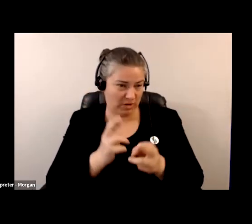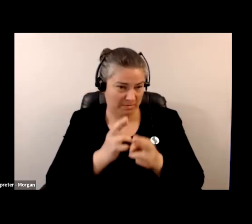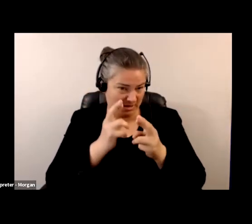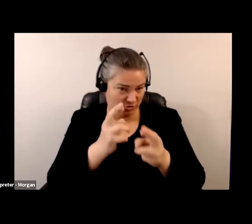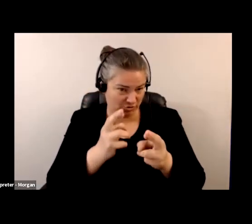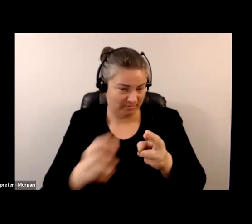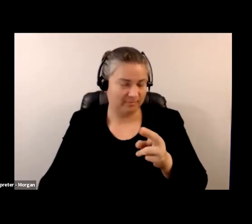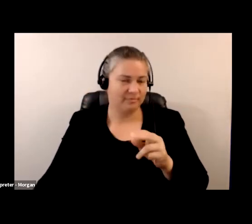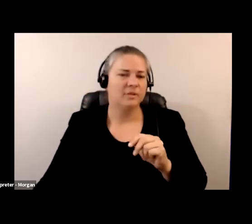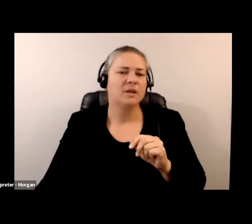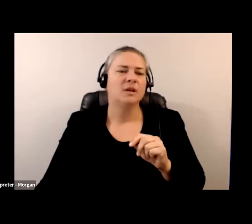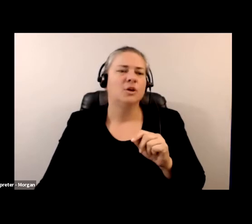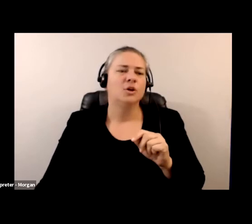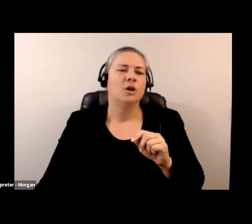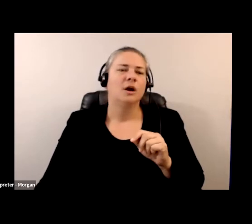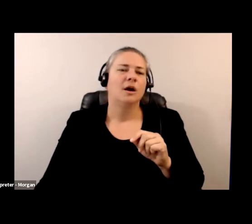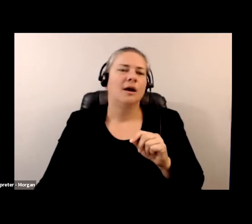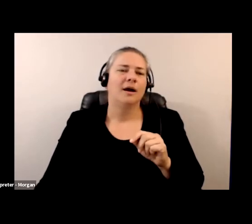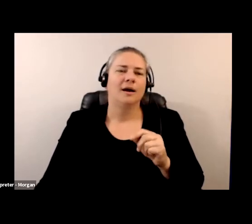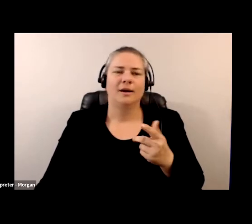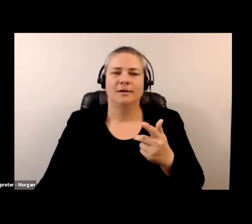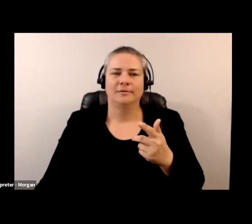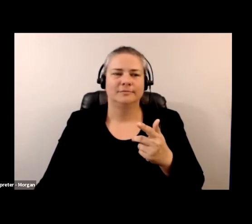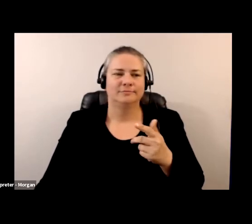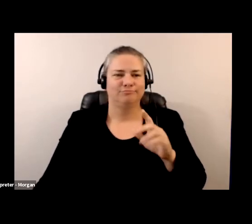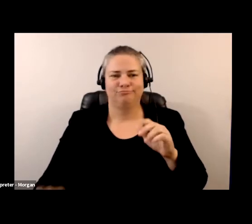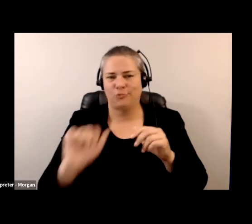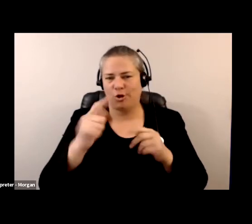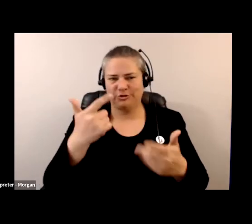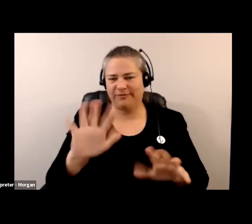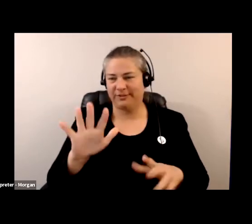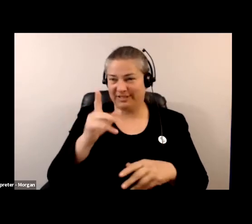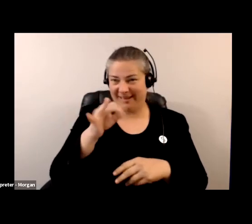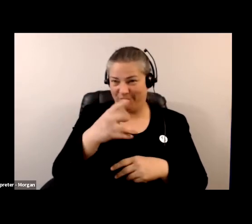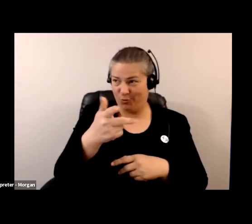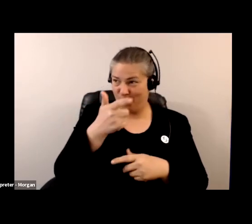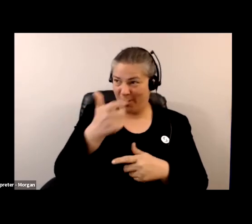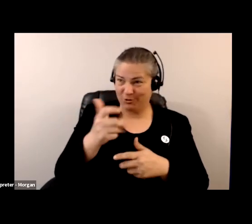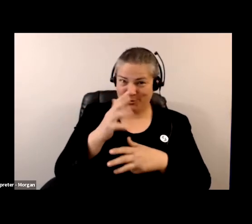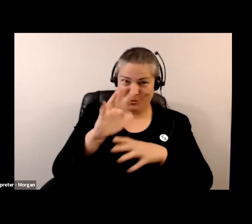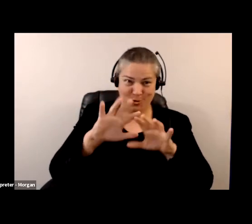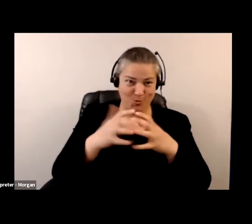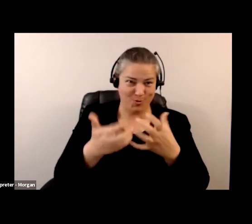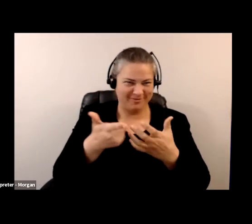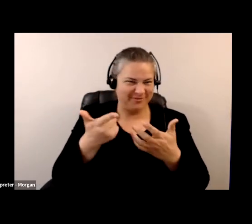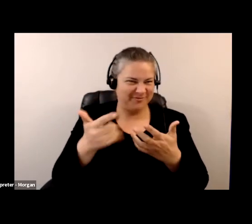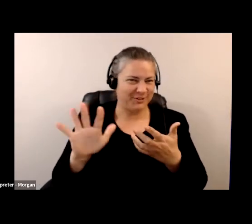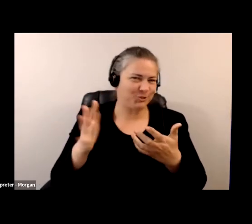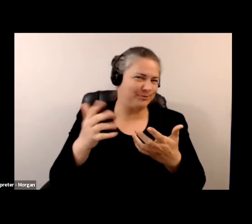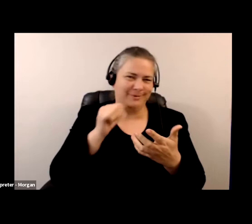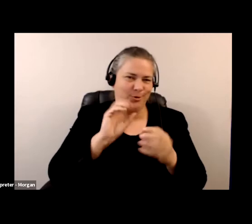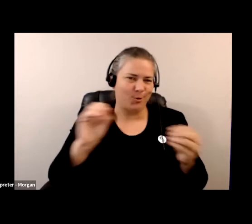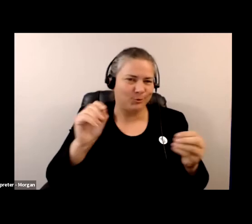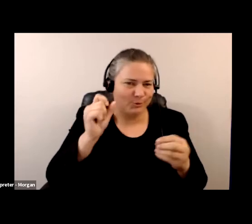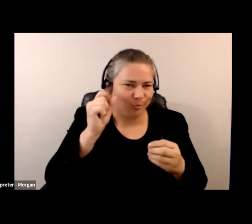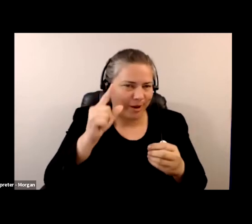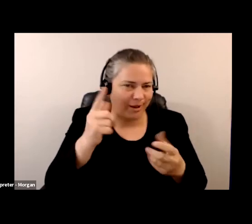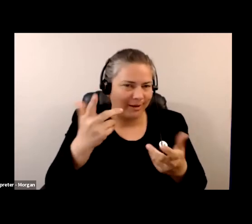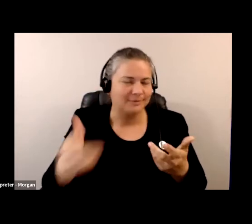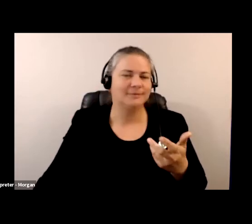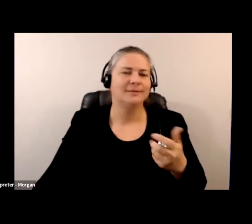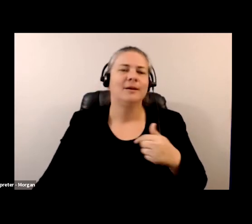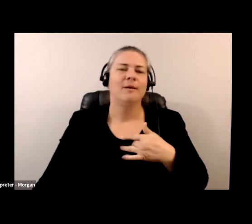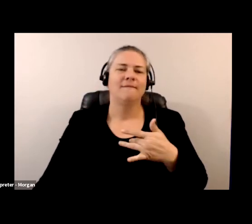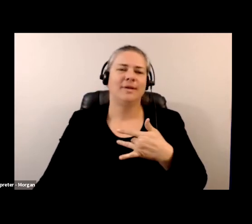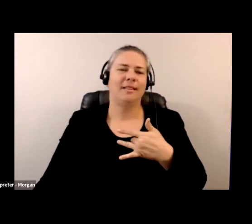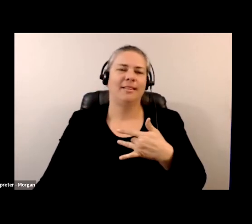made shouldn't be a surprise to anybody who's been paying attention to the world in the last few years. We think that they have